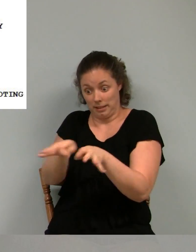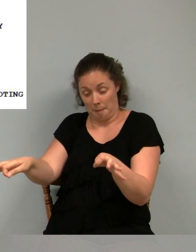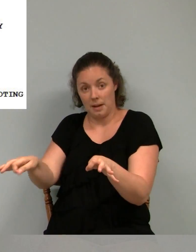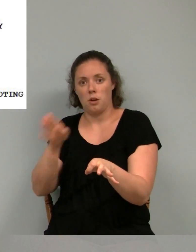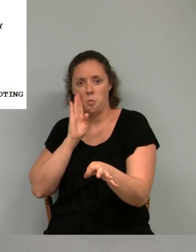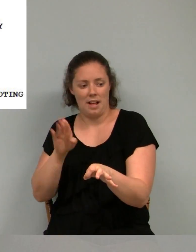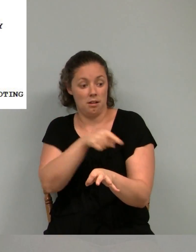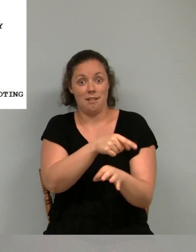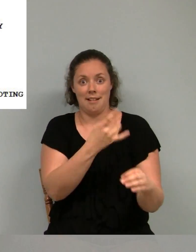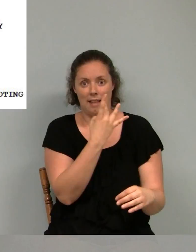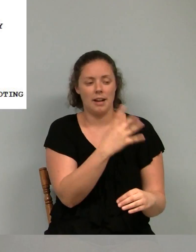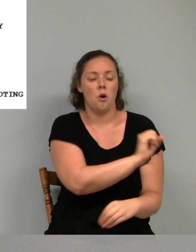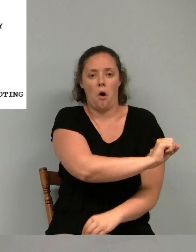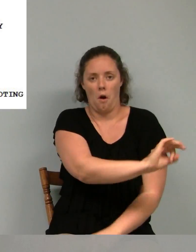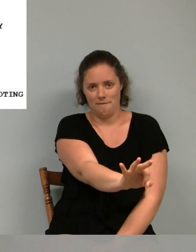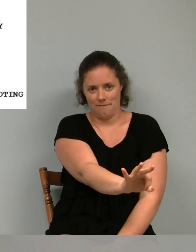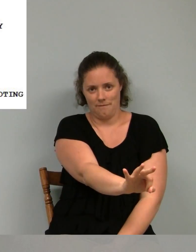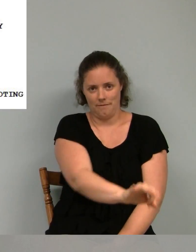off.